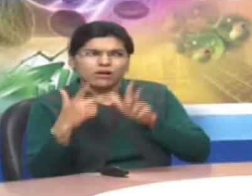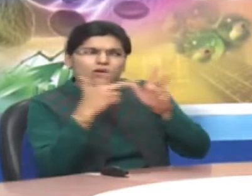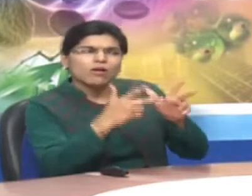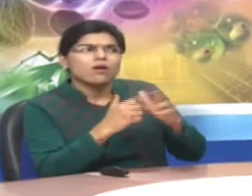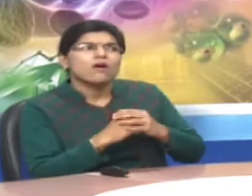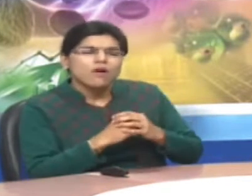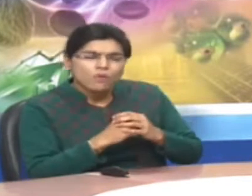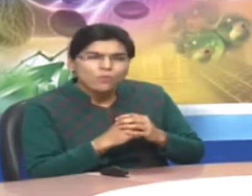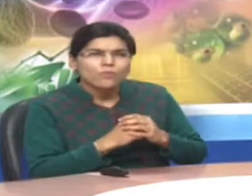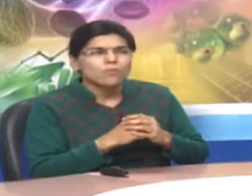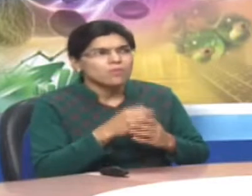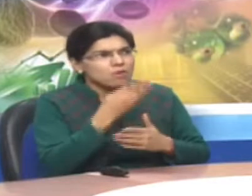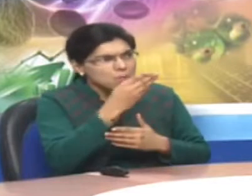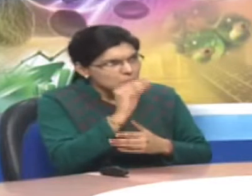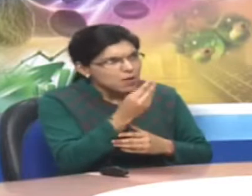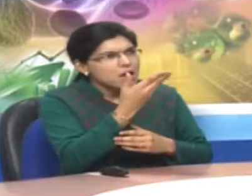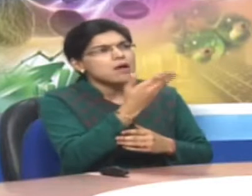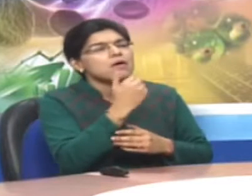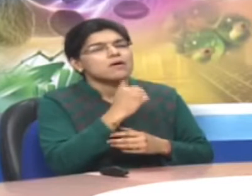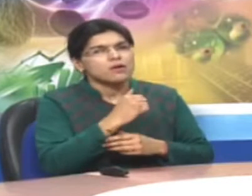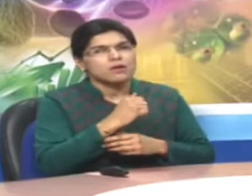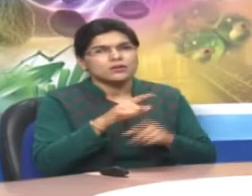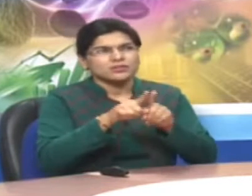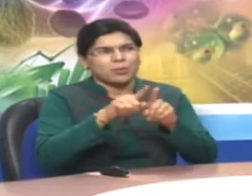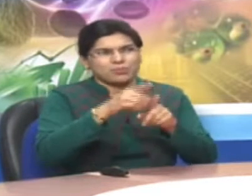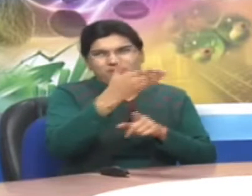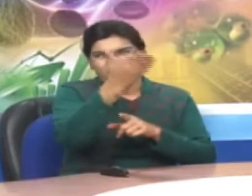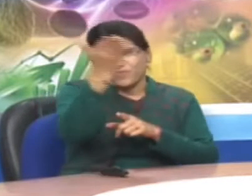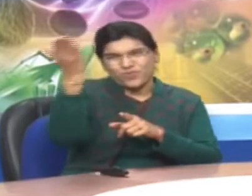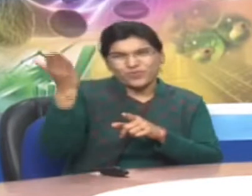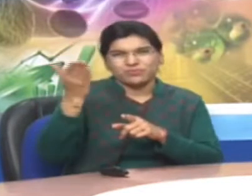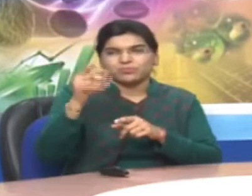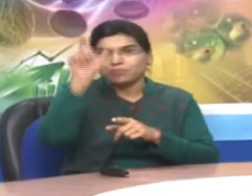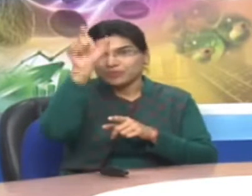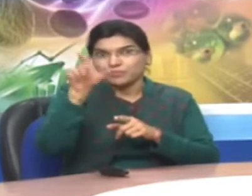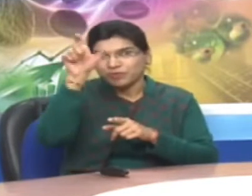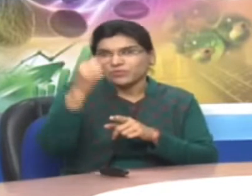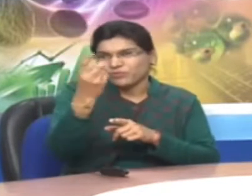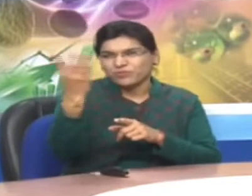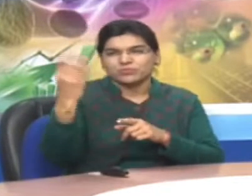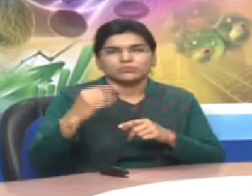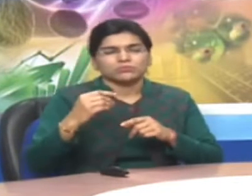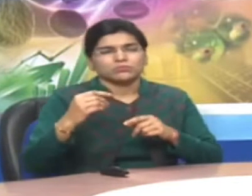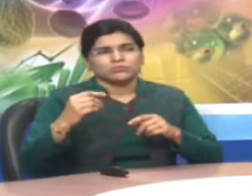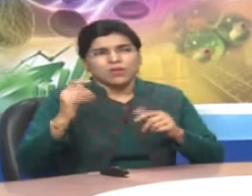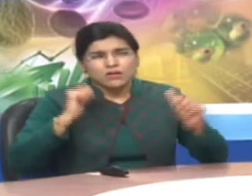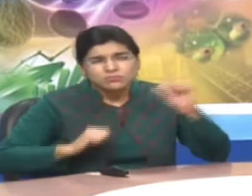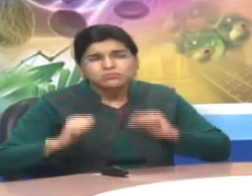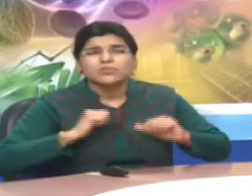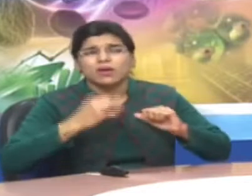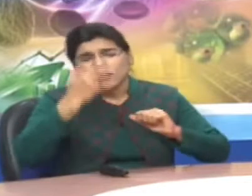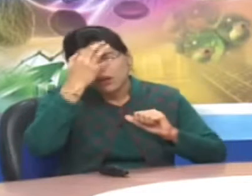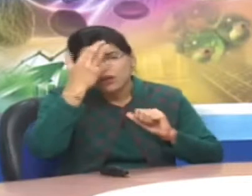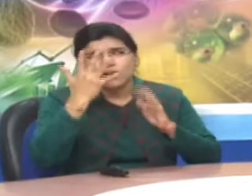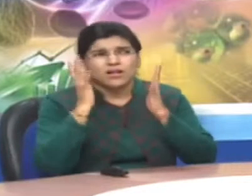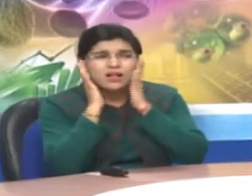Gerard says, "In most melodramas, the villain is foolish enough to delay his